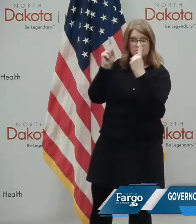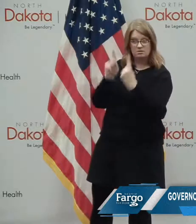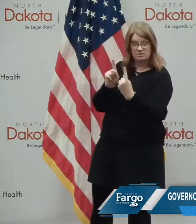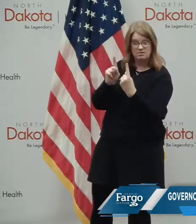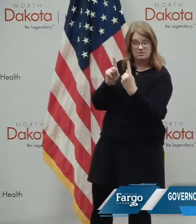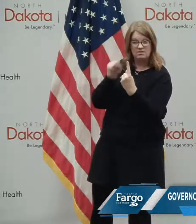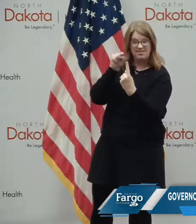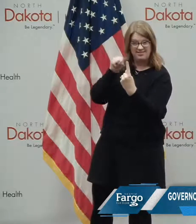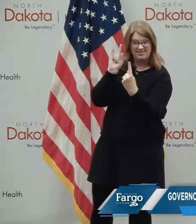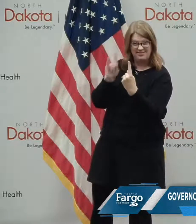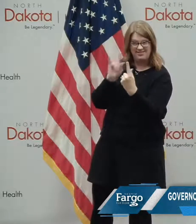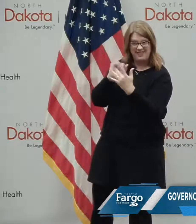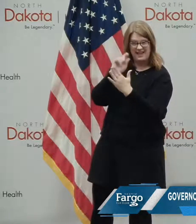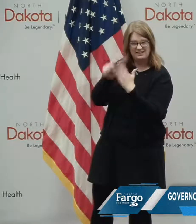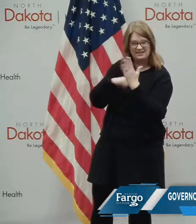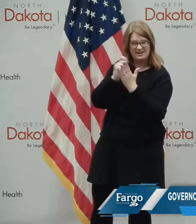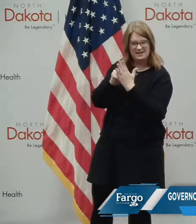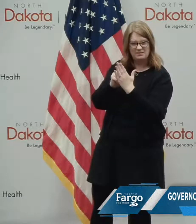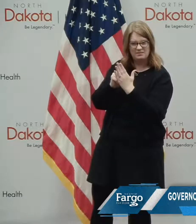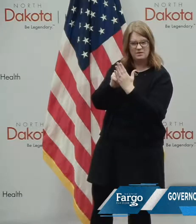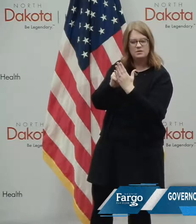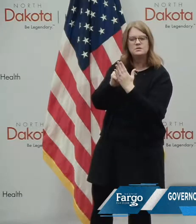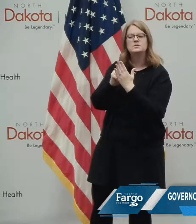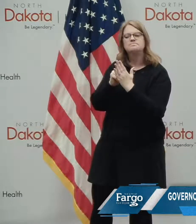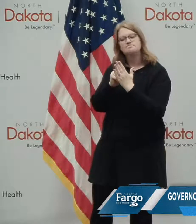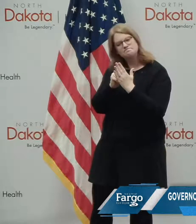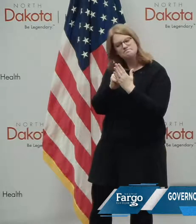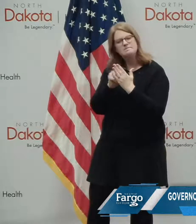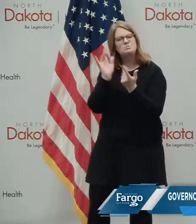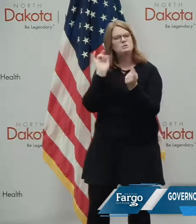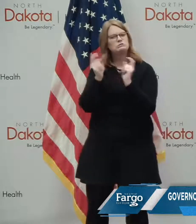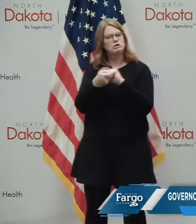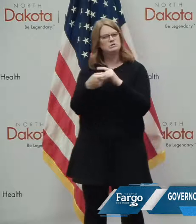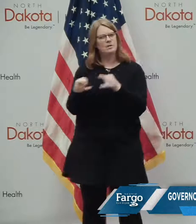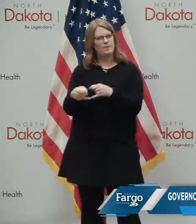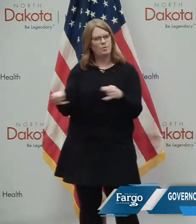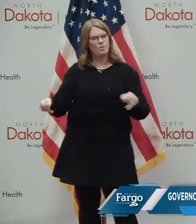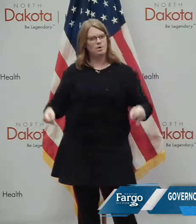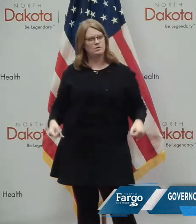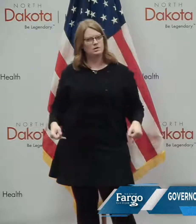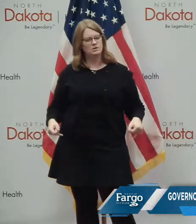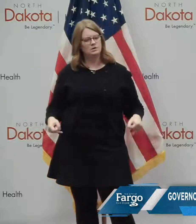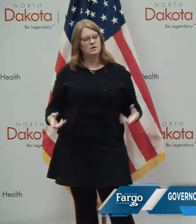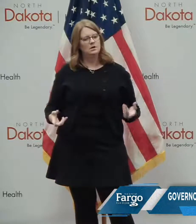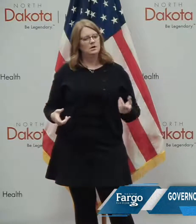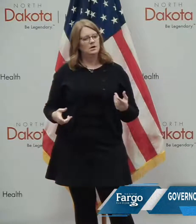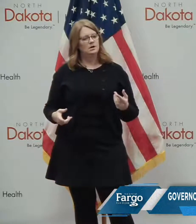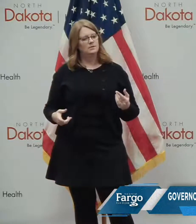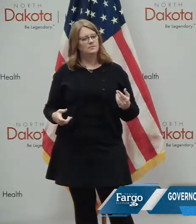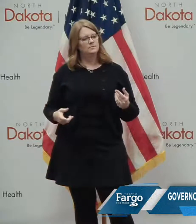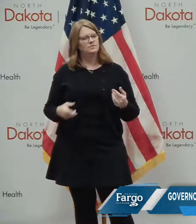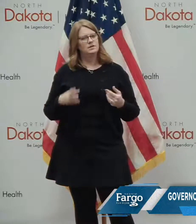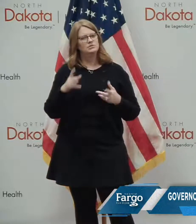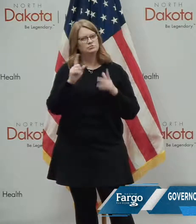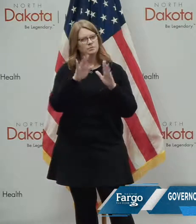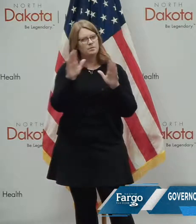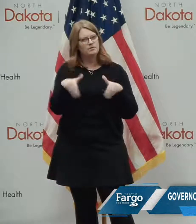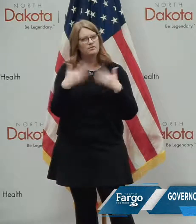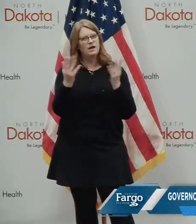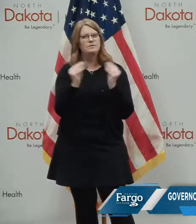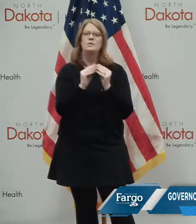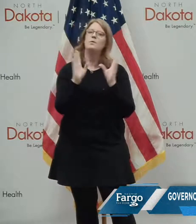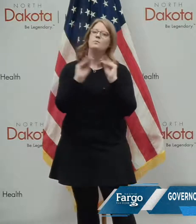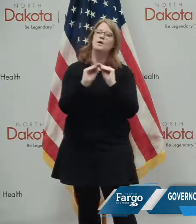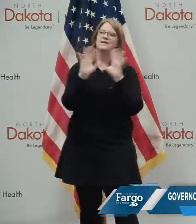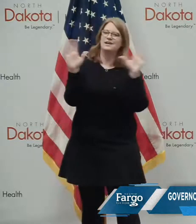exposure, then we're changing the way we think about quarantine. And again, this should provide more clarity for parents